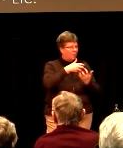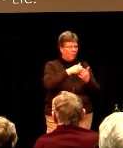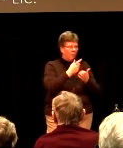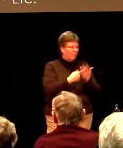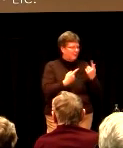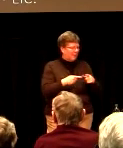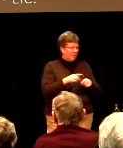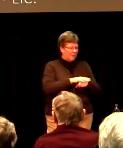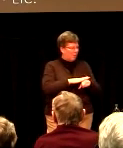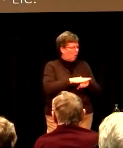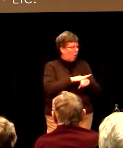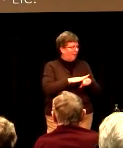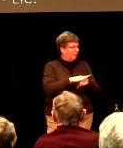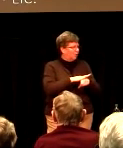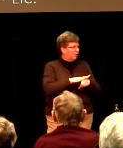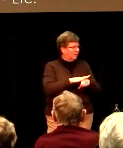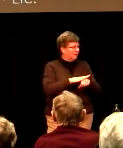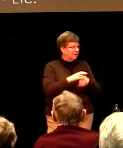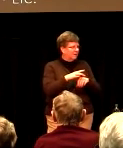what's going on at the surface.